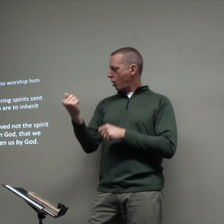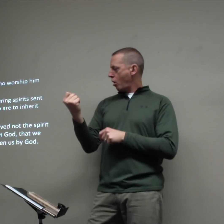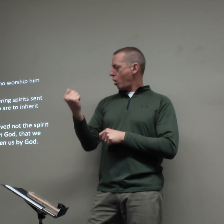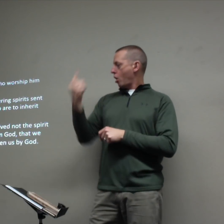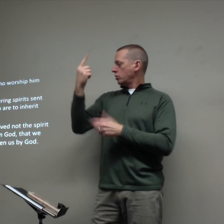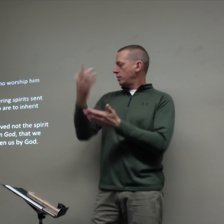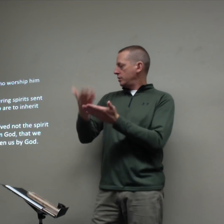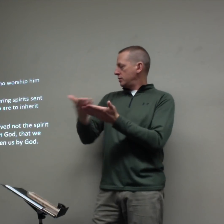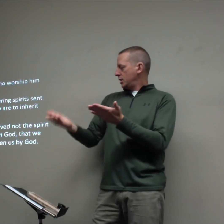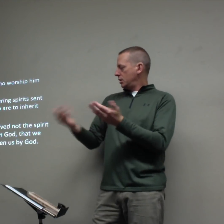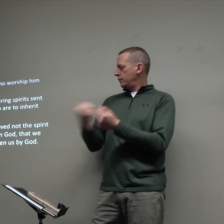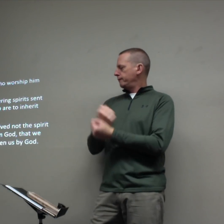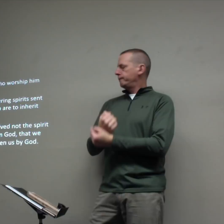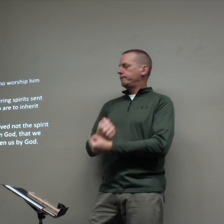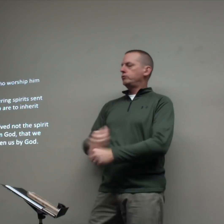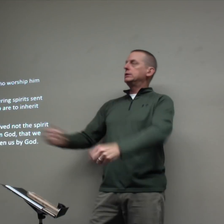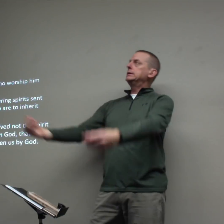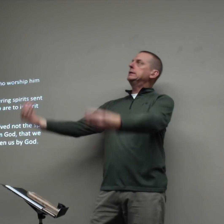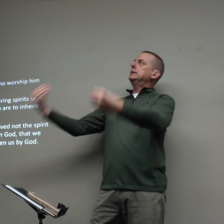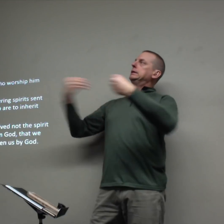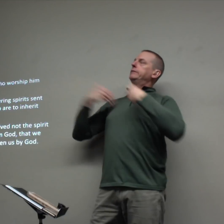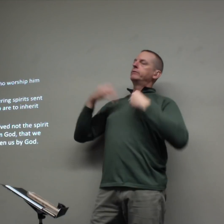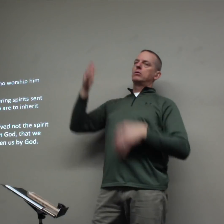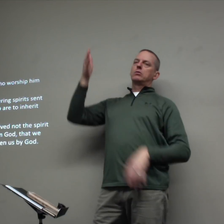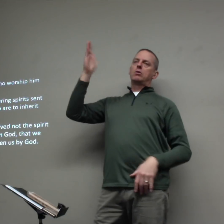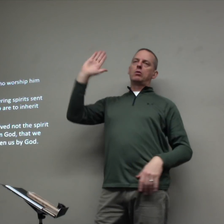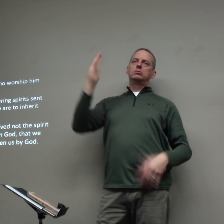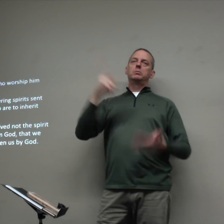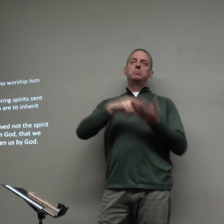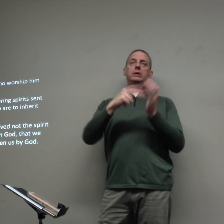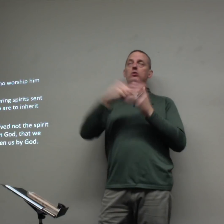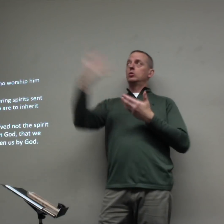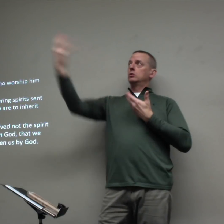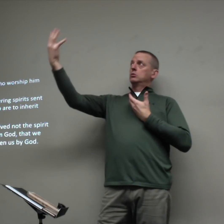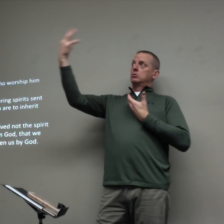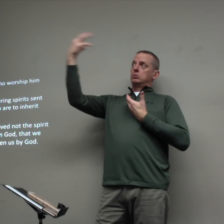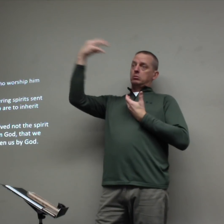involved with us. And we might understand the things freely given to us by God.